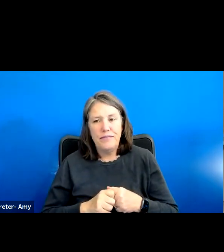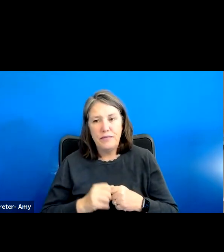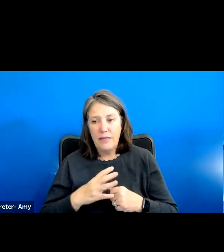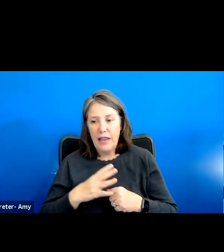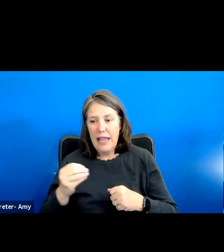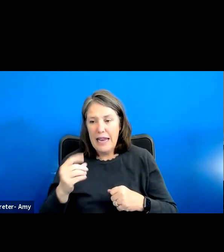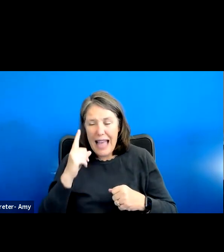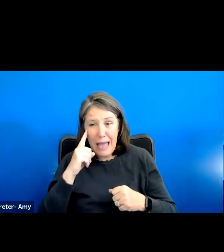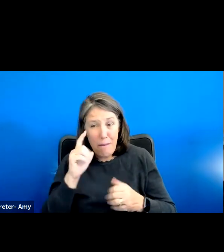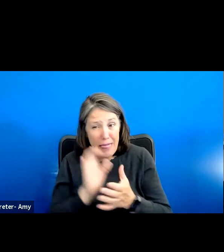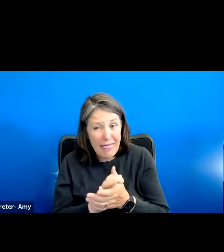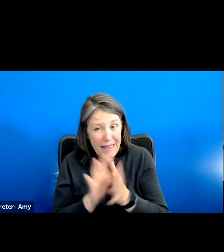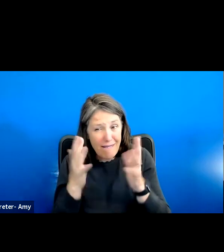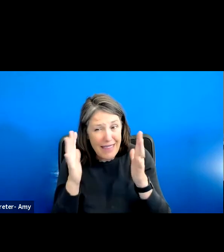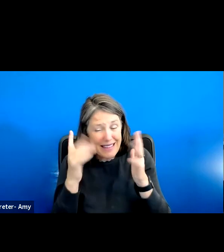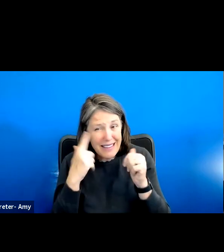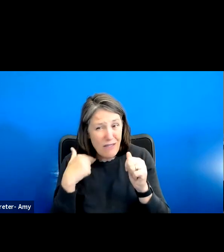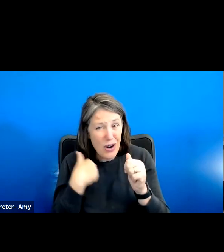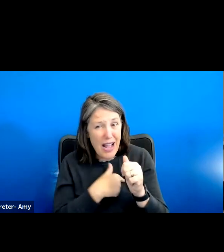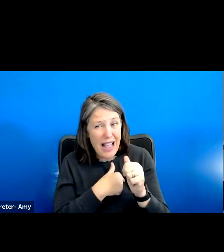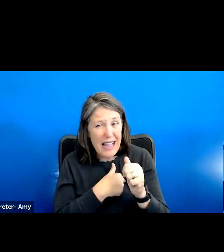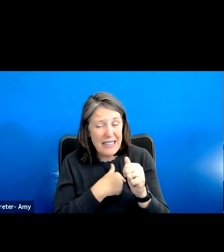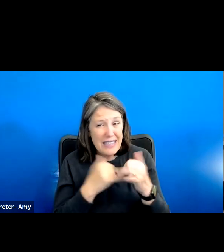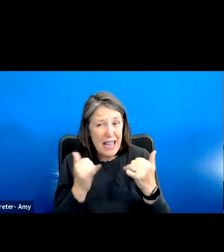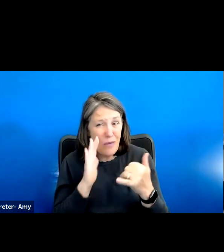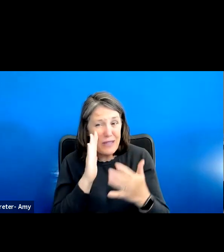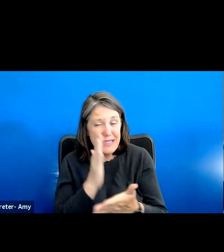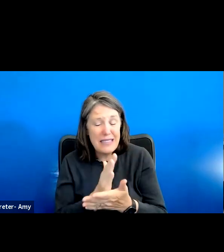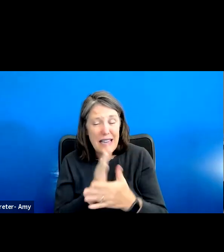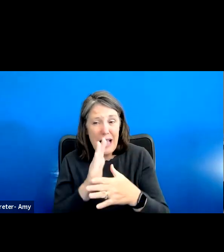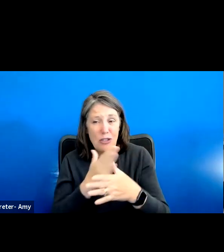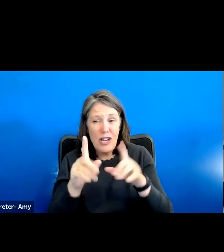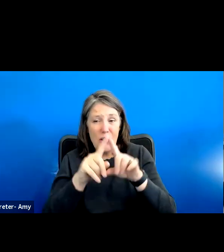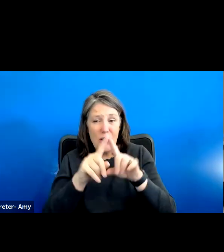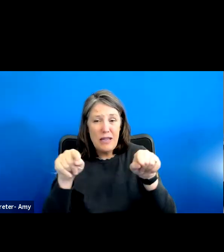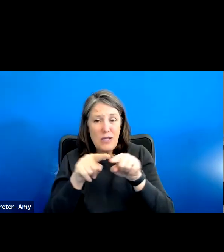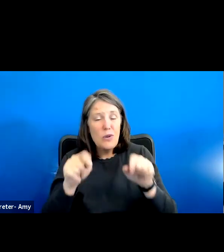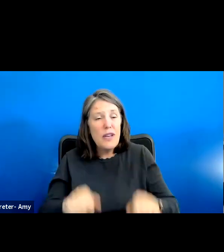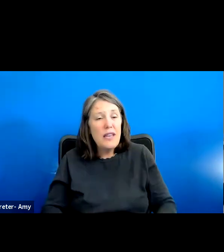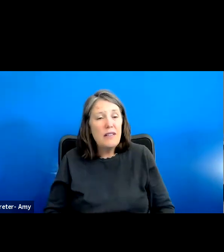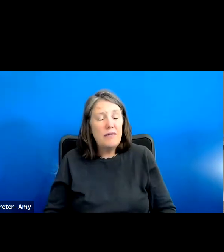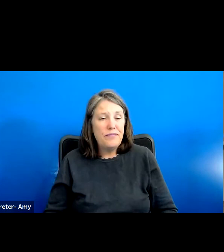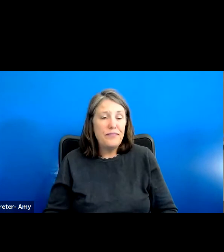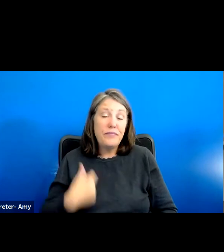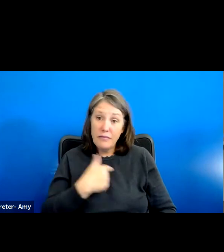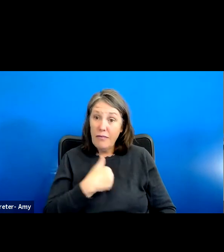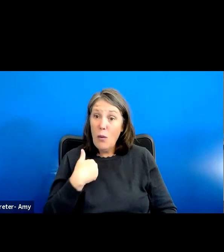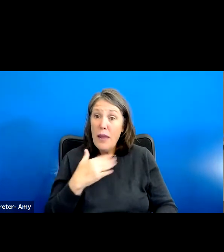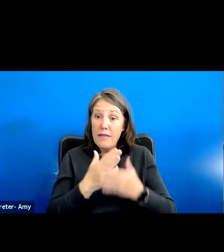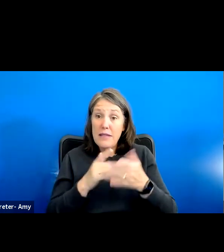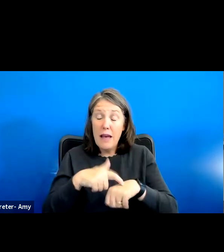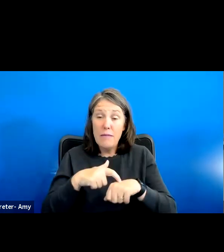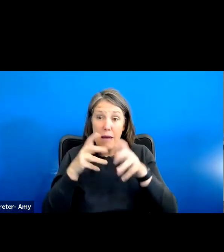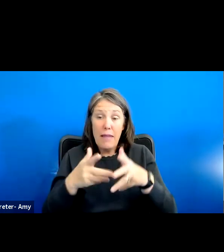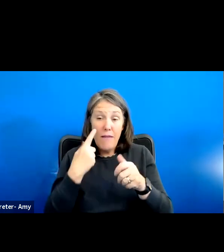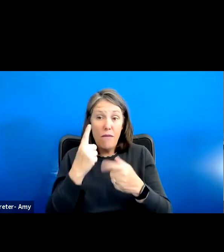And I believe that's it for us. I'm going to go ahead and stop sharing my screen. And we have a little bit of time